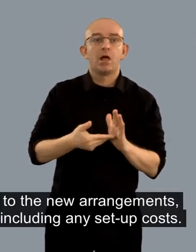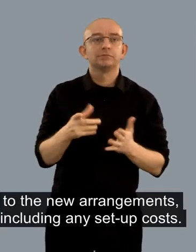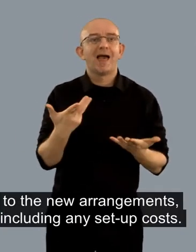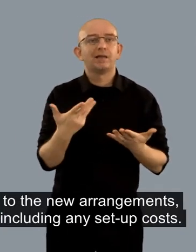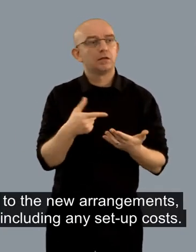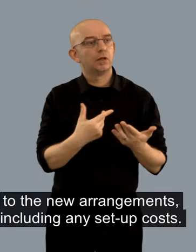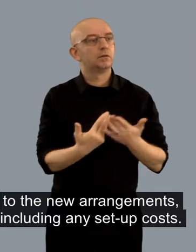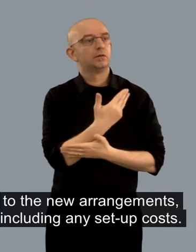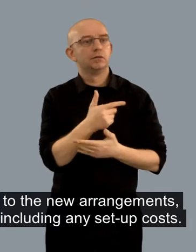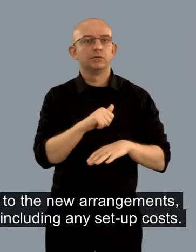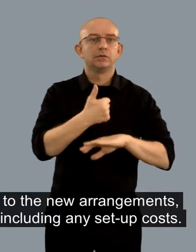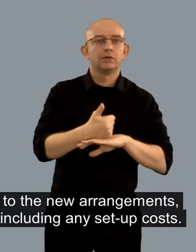costs.